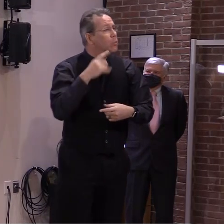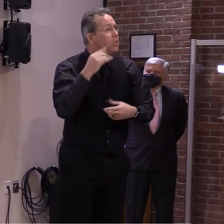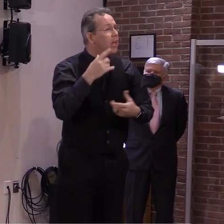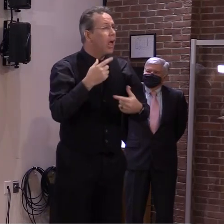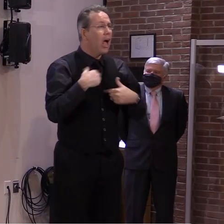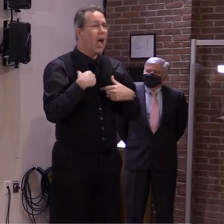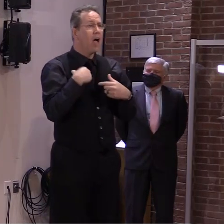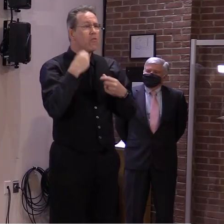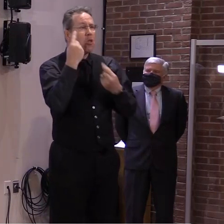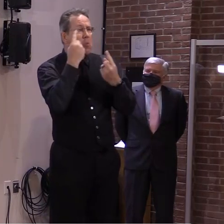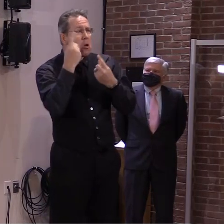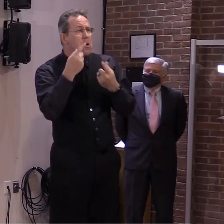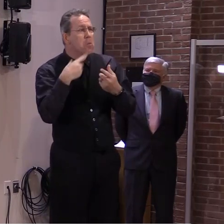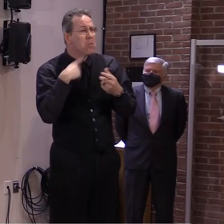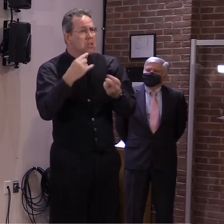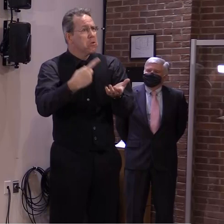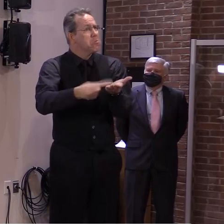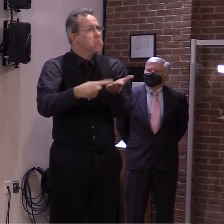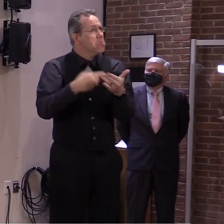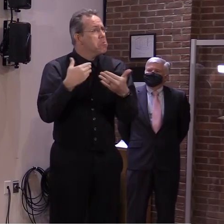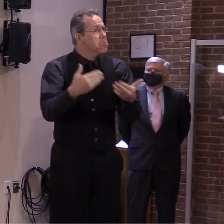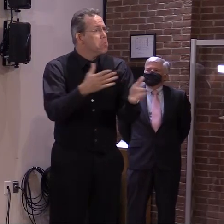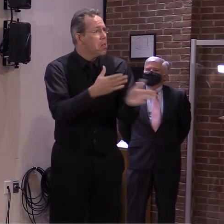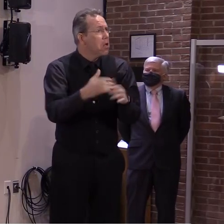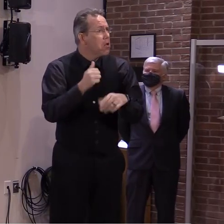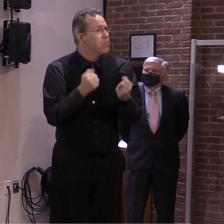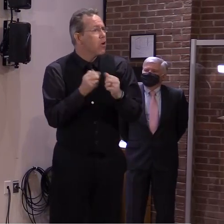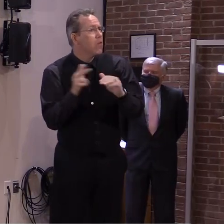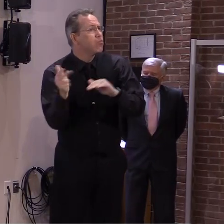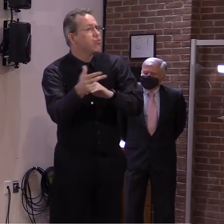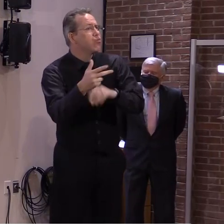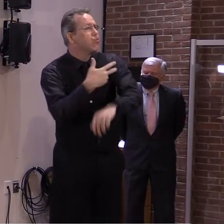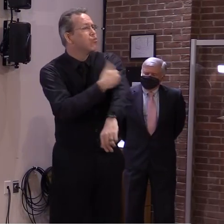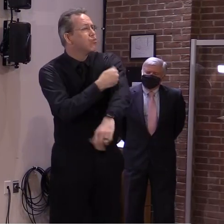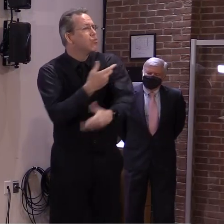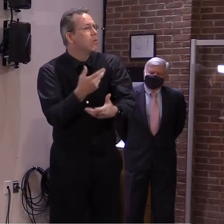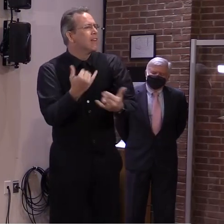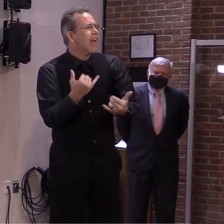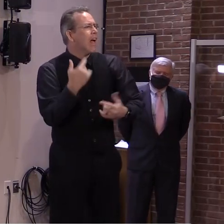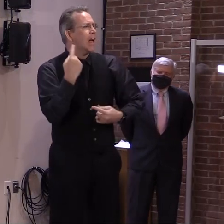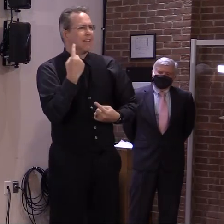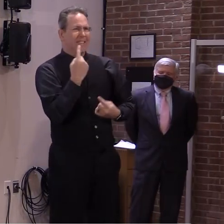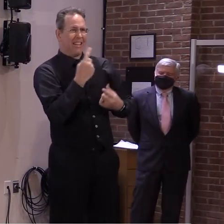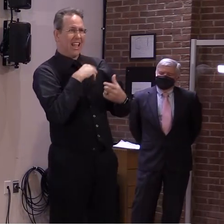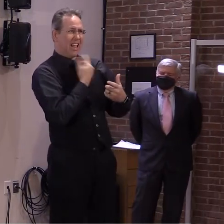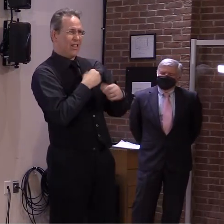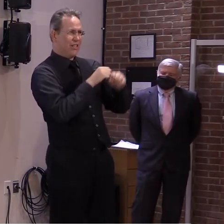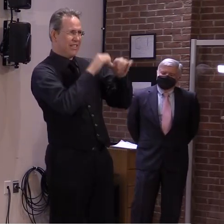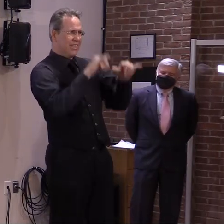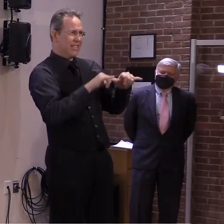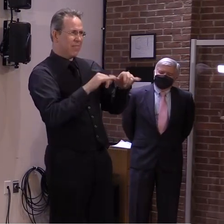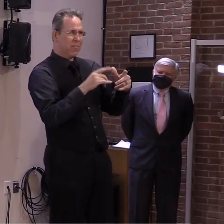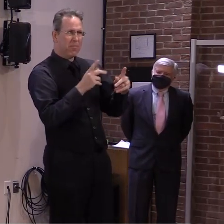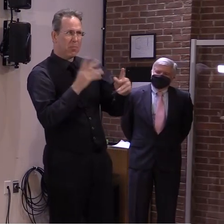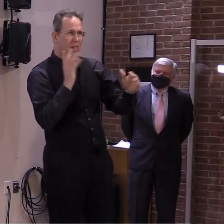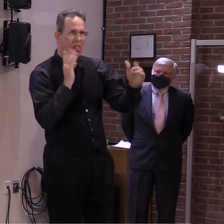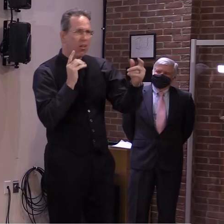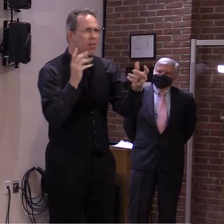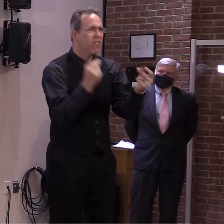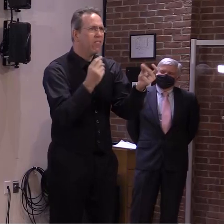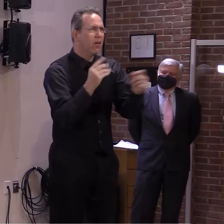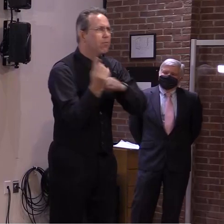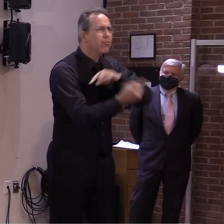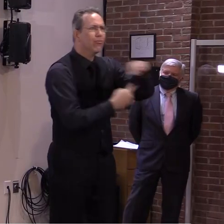because we want there to be more demand. We want to make it as easy as possible. So that could be part of our strategy in the weeks to